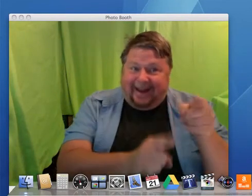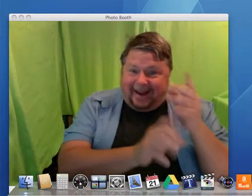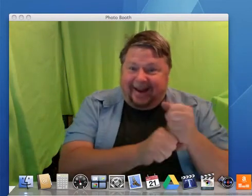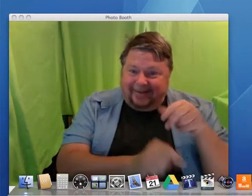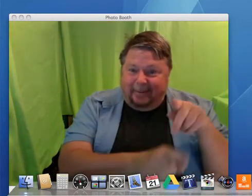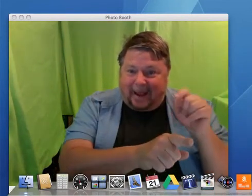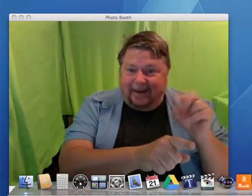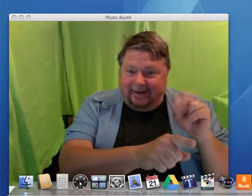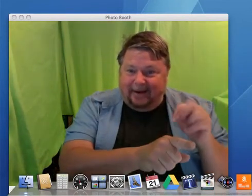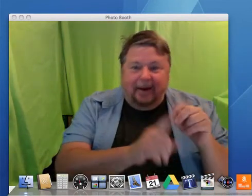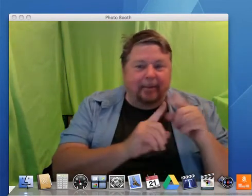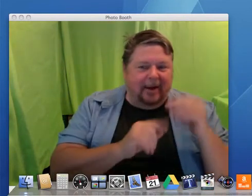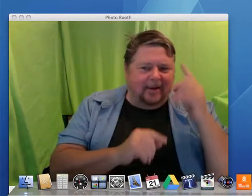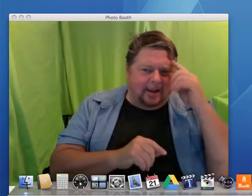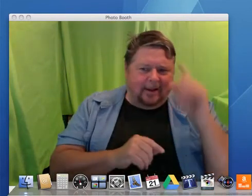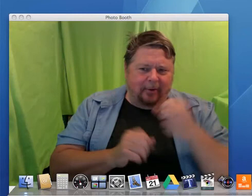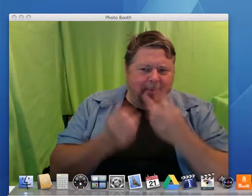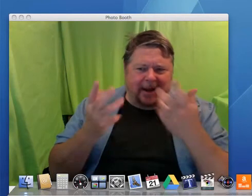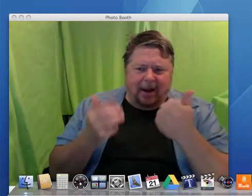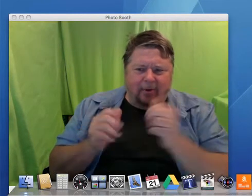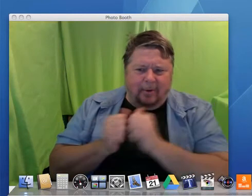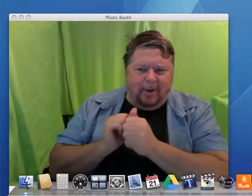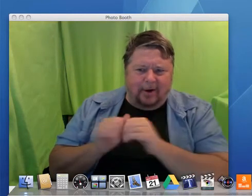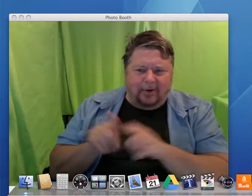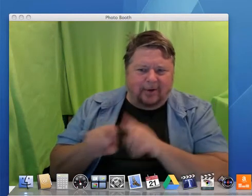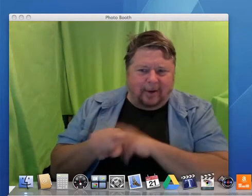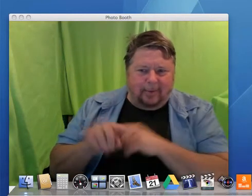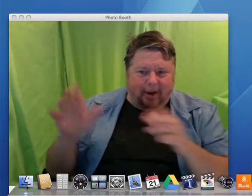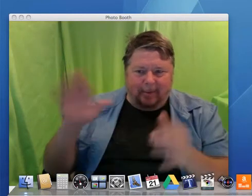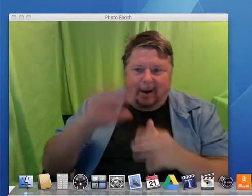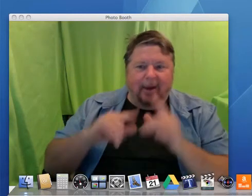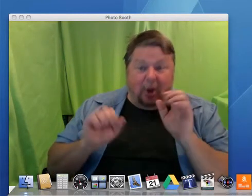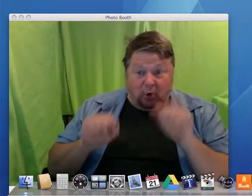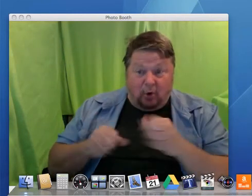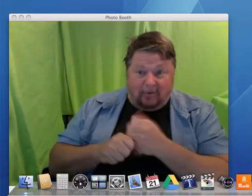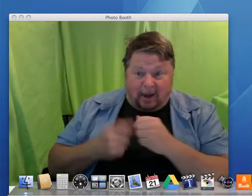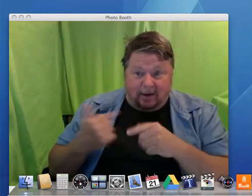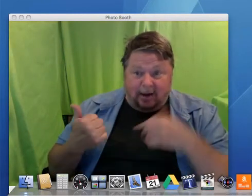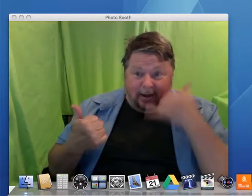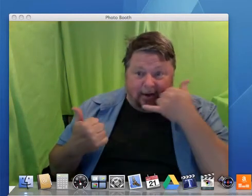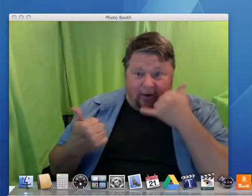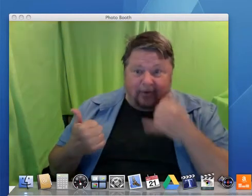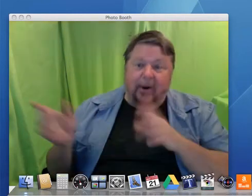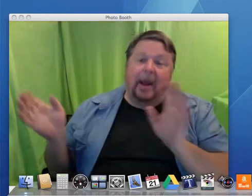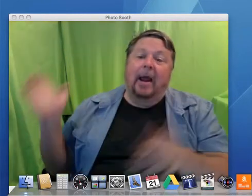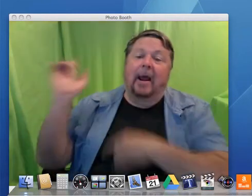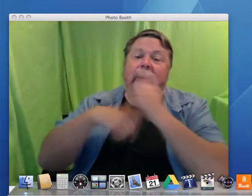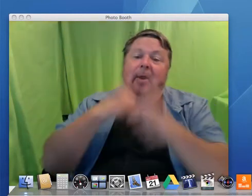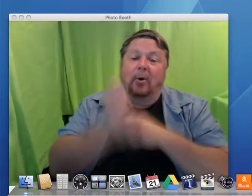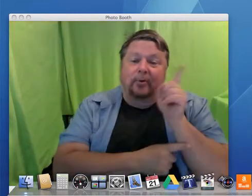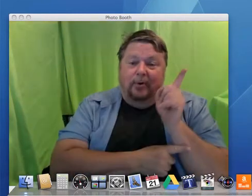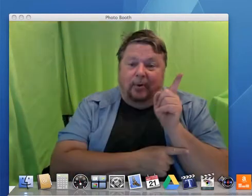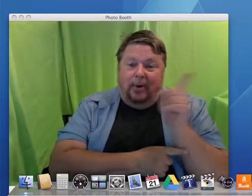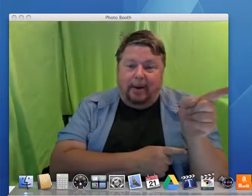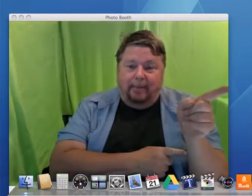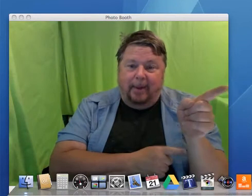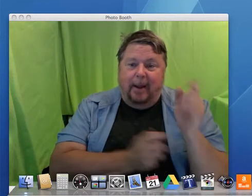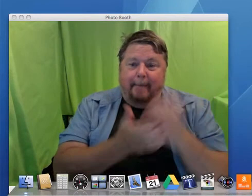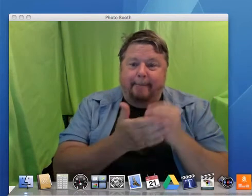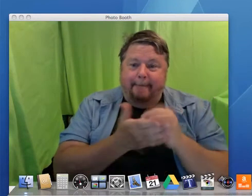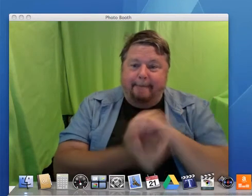he gets the patent, because I think there were many other competitors at the same time that could have gotten the telephone, and it goes to